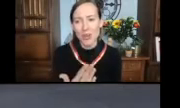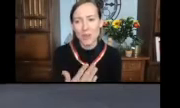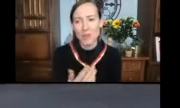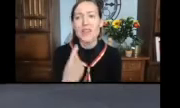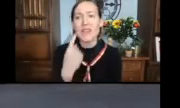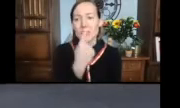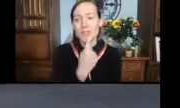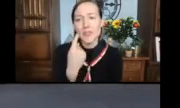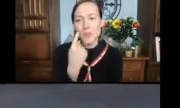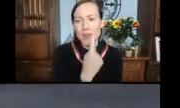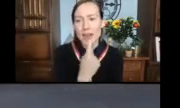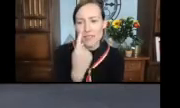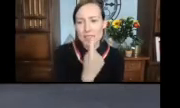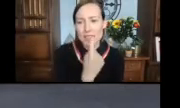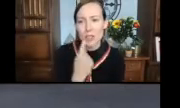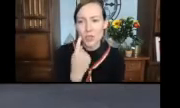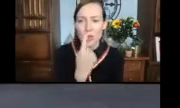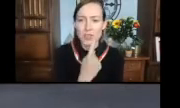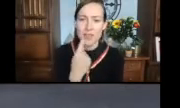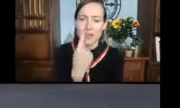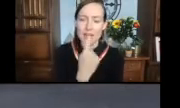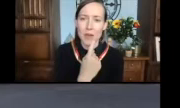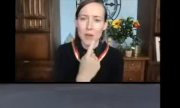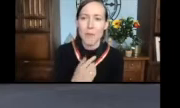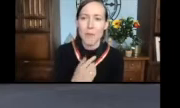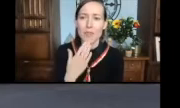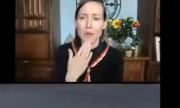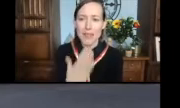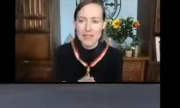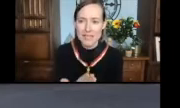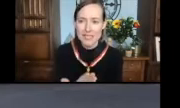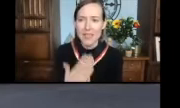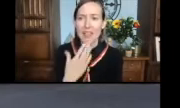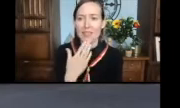you. So this one, you have to see which one they're signing by their mouth.